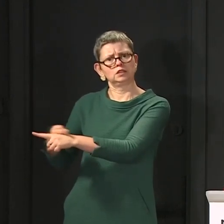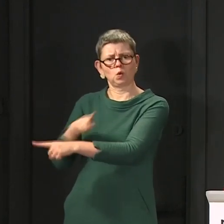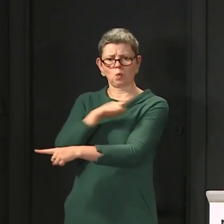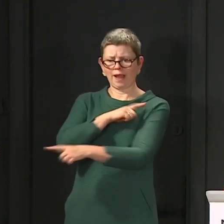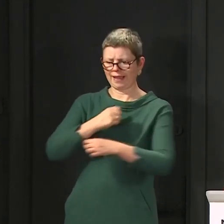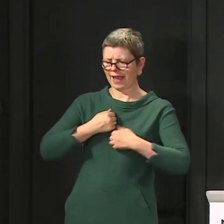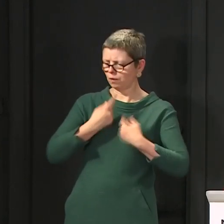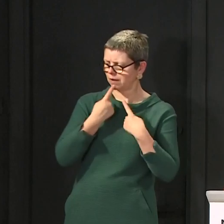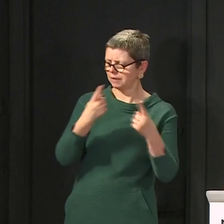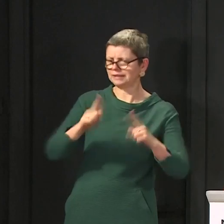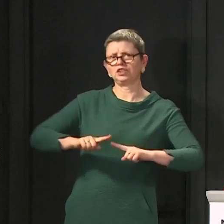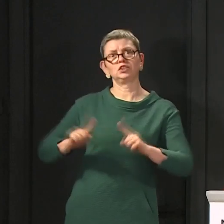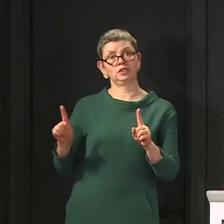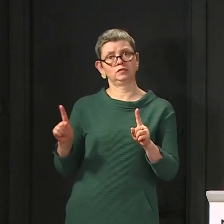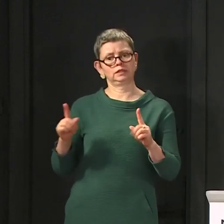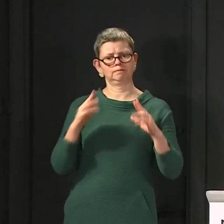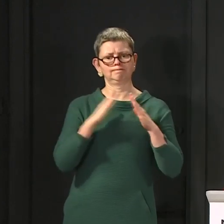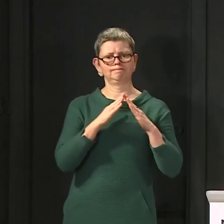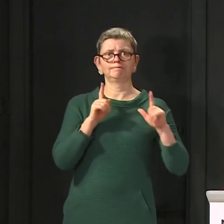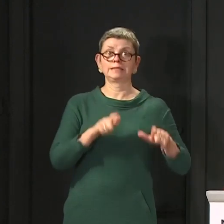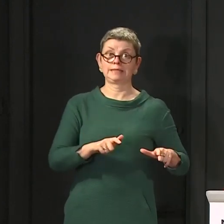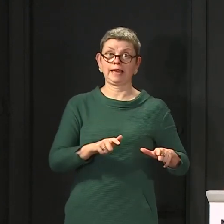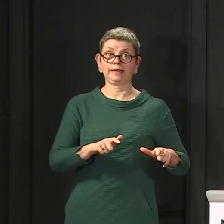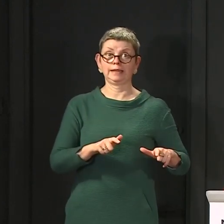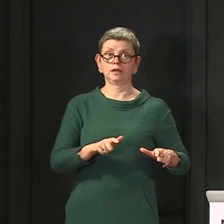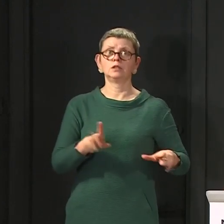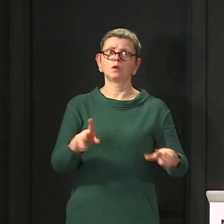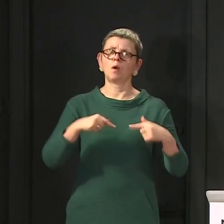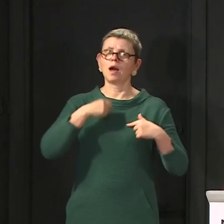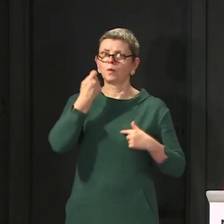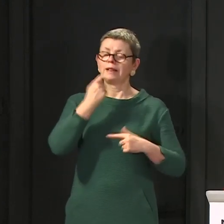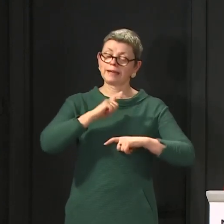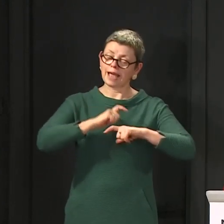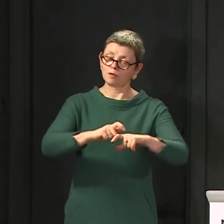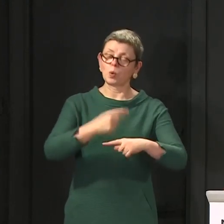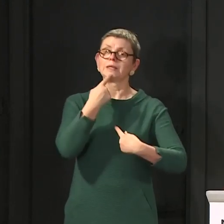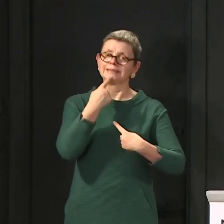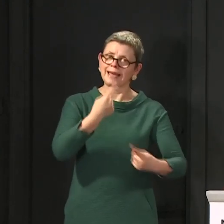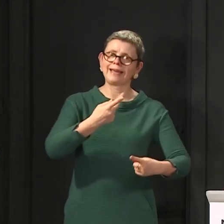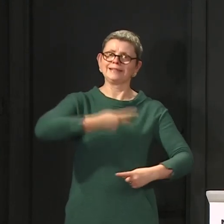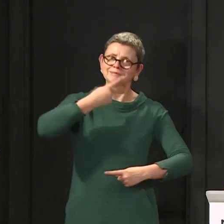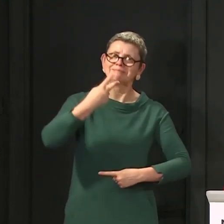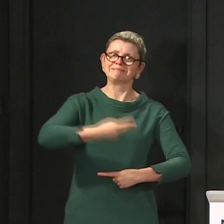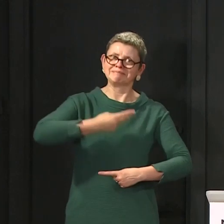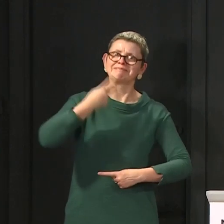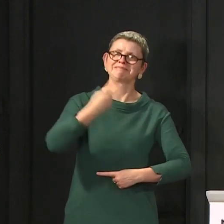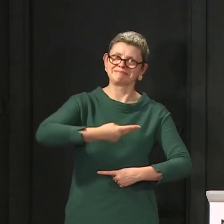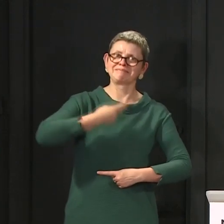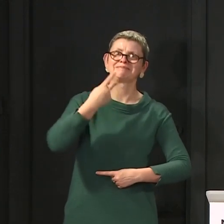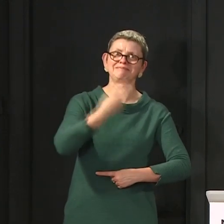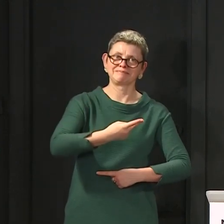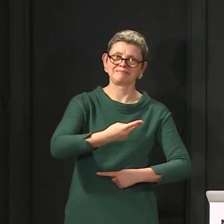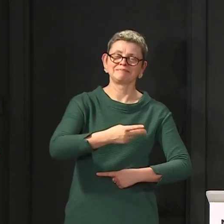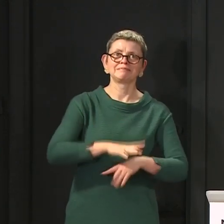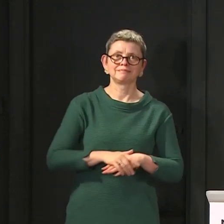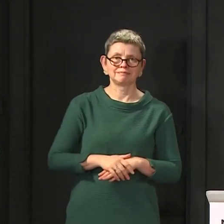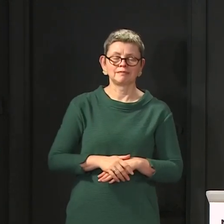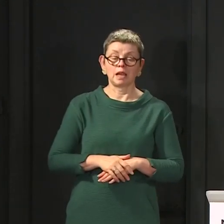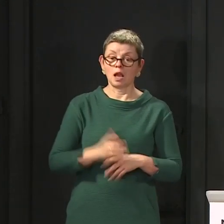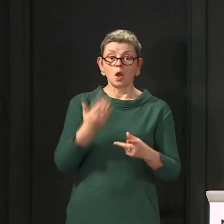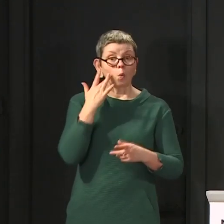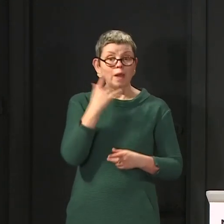this stage to stay at home. So I will keep saying it for as long as I consider it is necessary. I will not say it for any longer